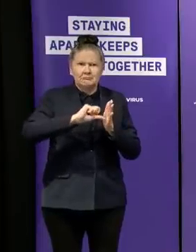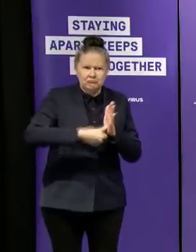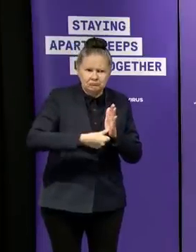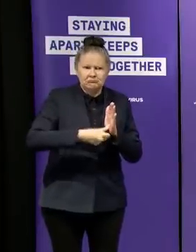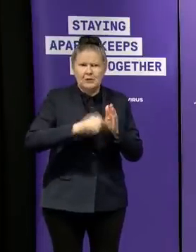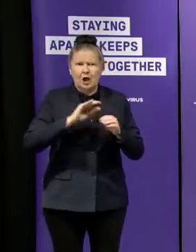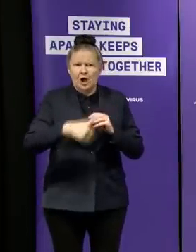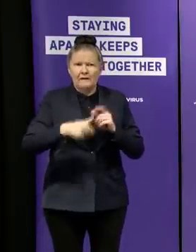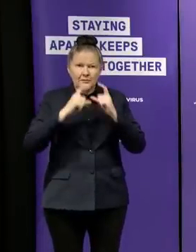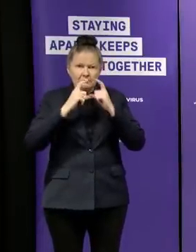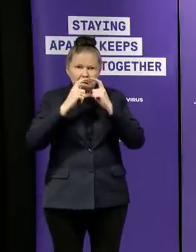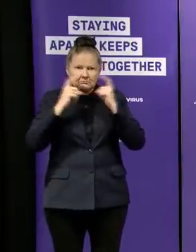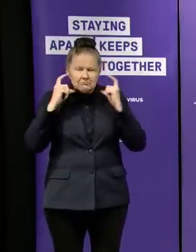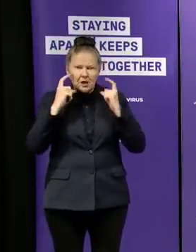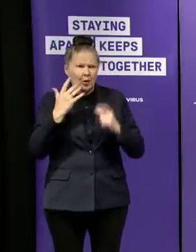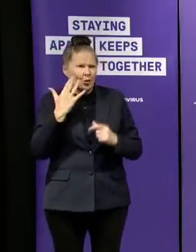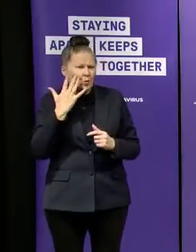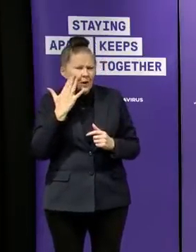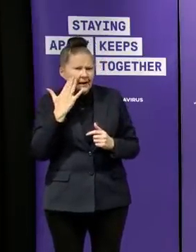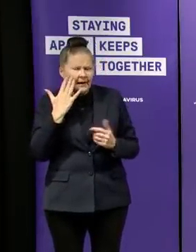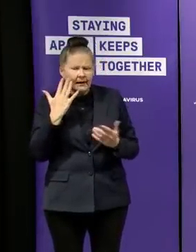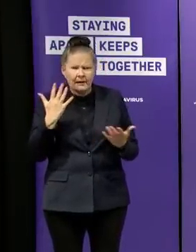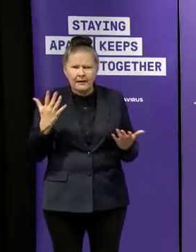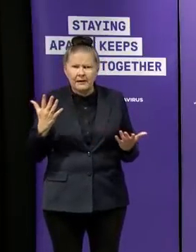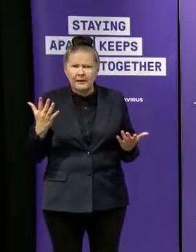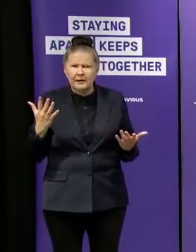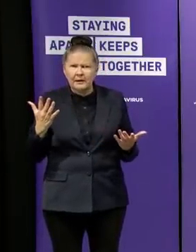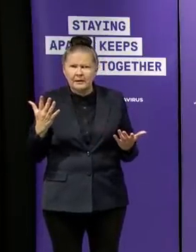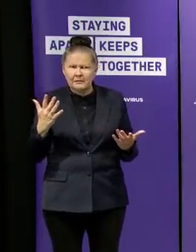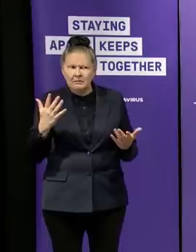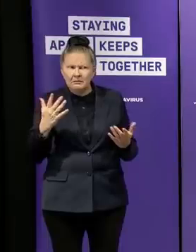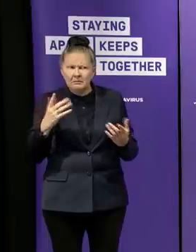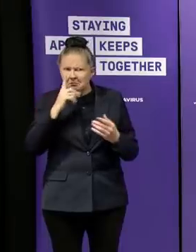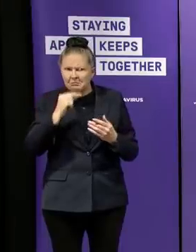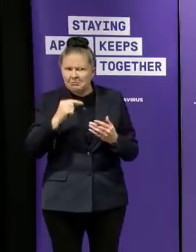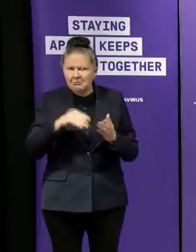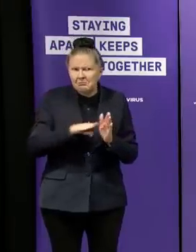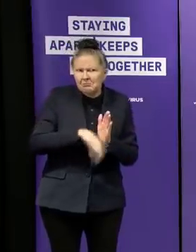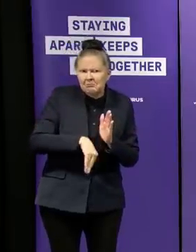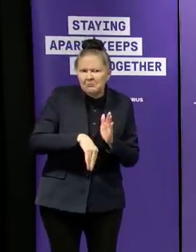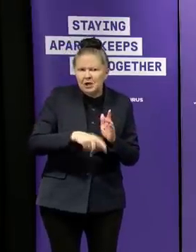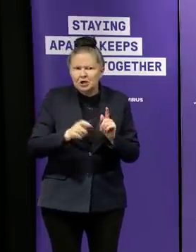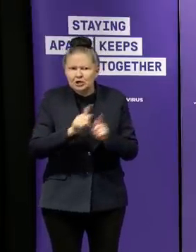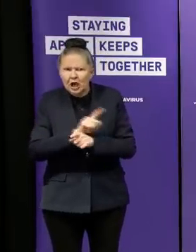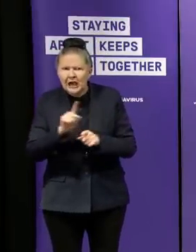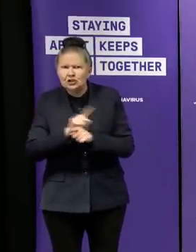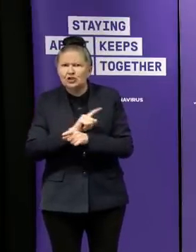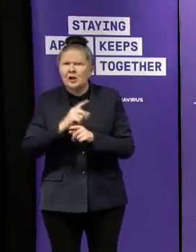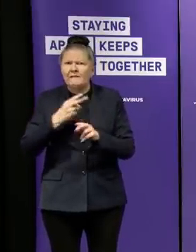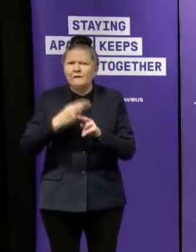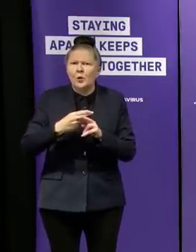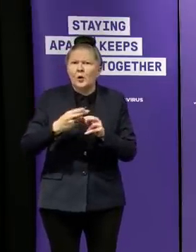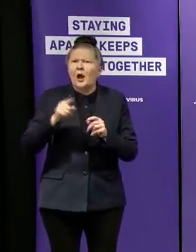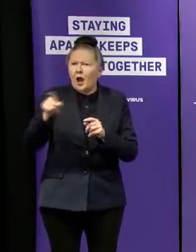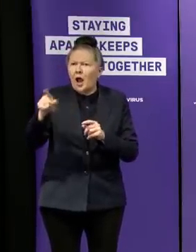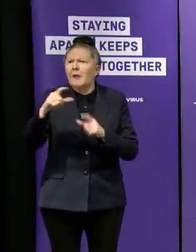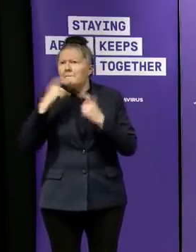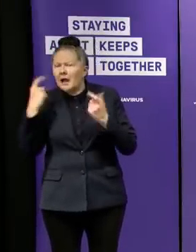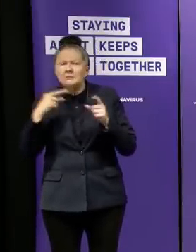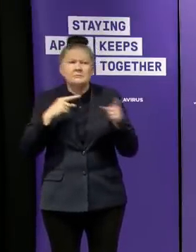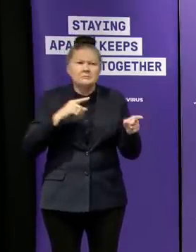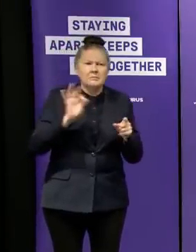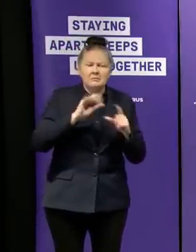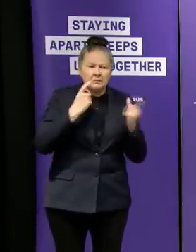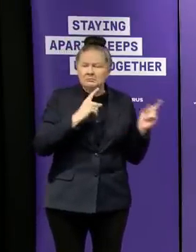of threshold or point are you considering adjusting that or honing it to more specific areas and circumstances? There's